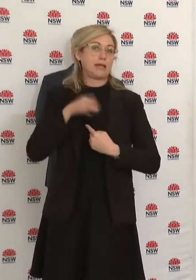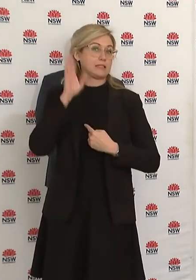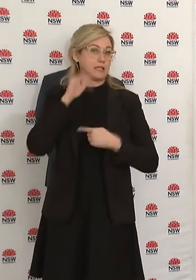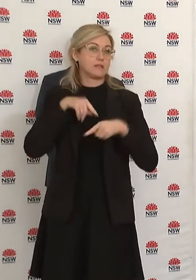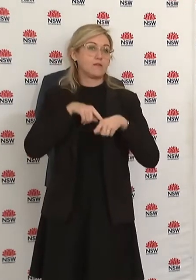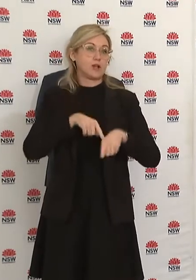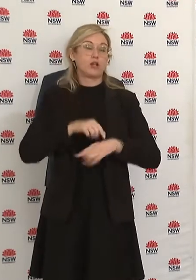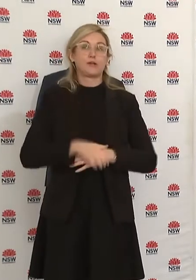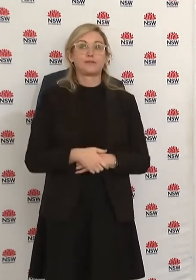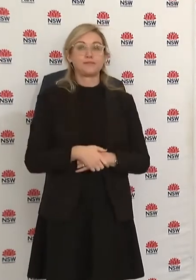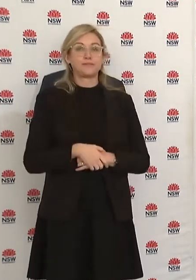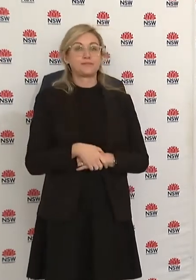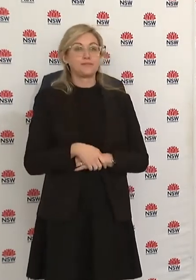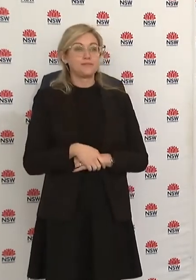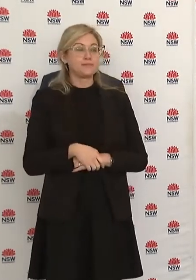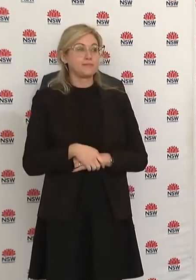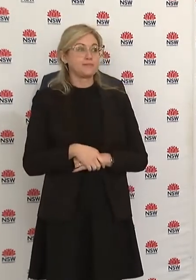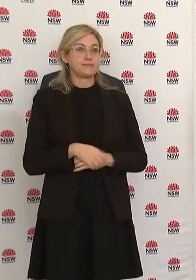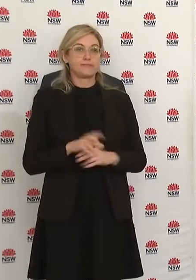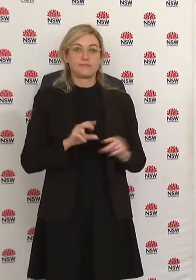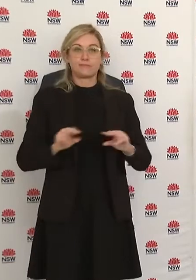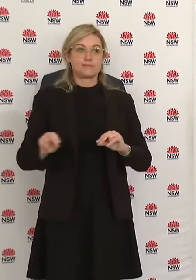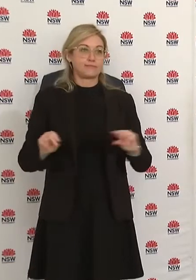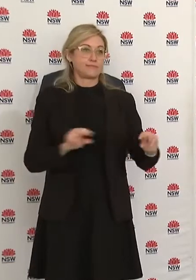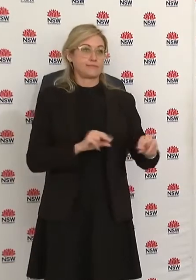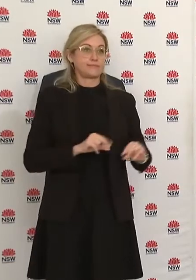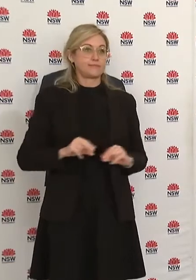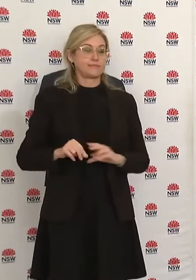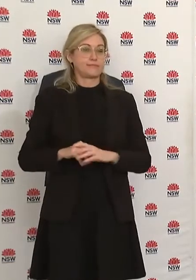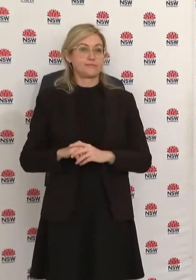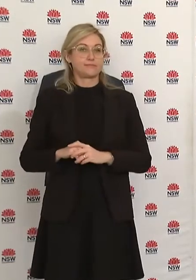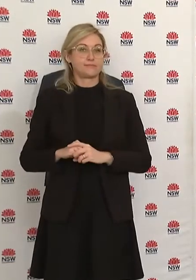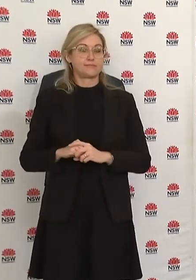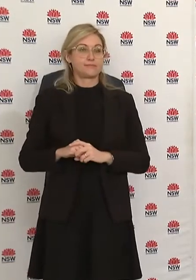How many children are currently being treated?